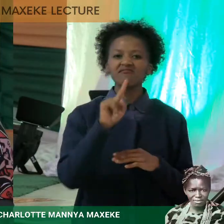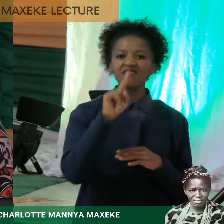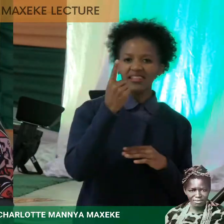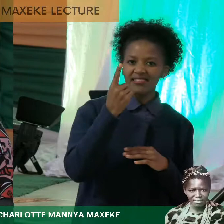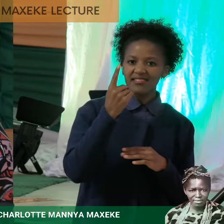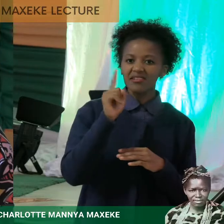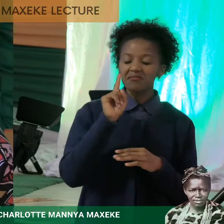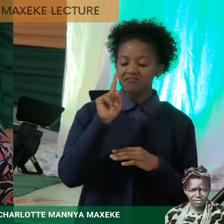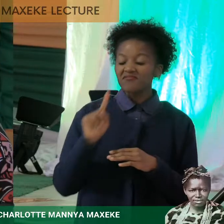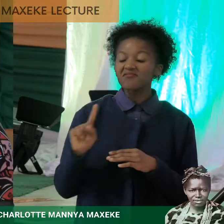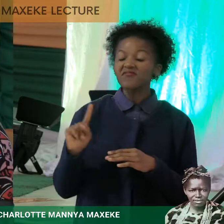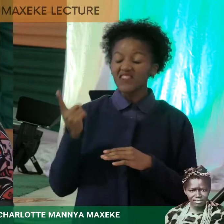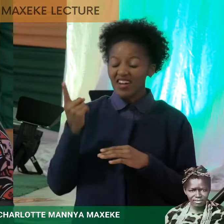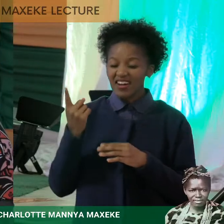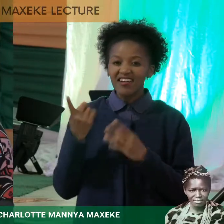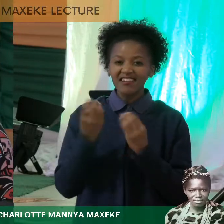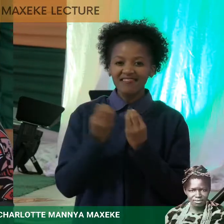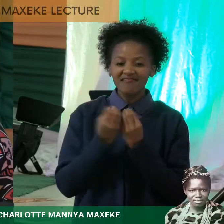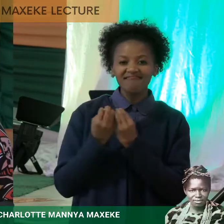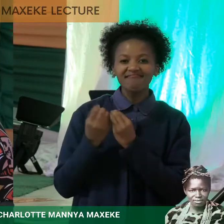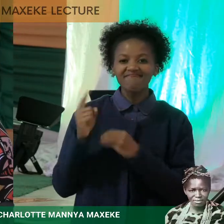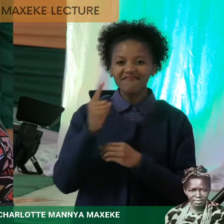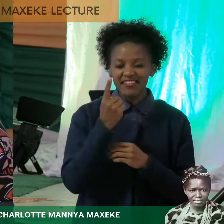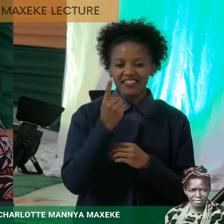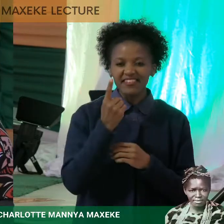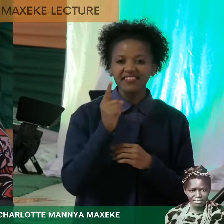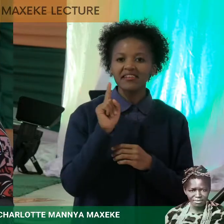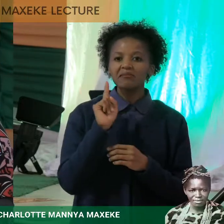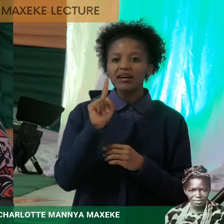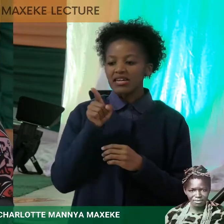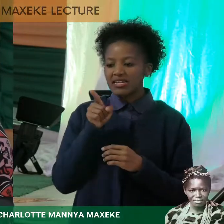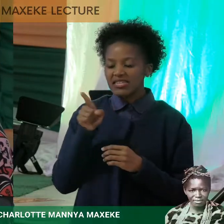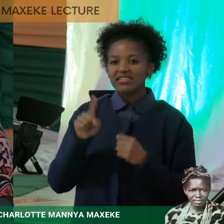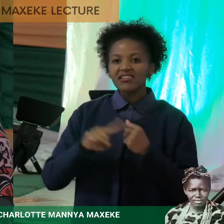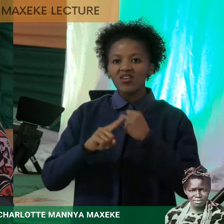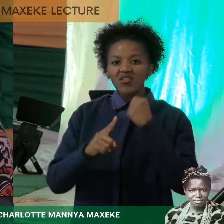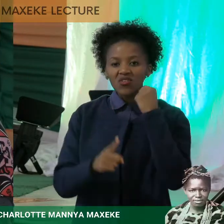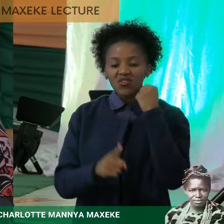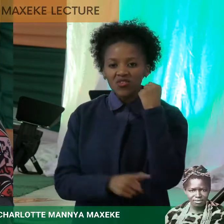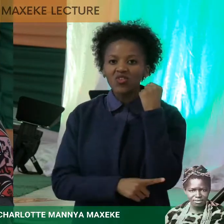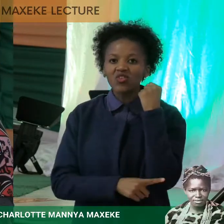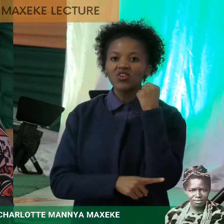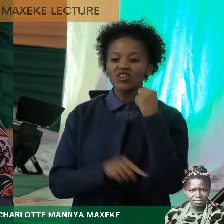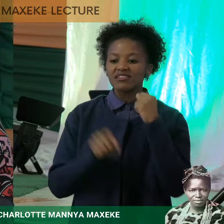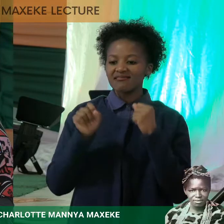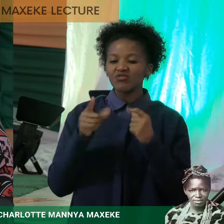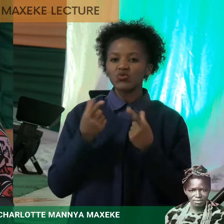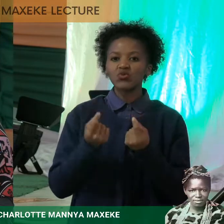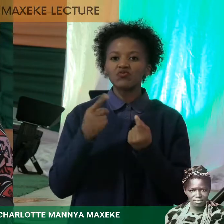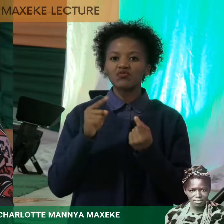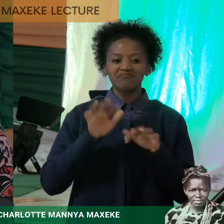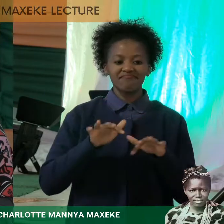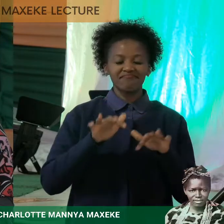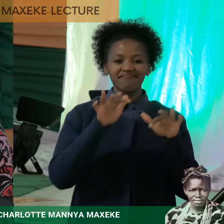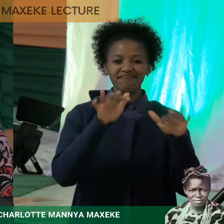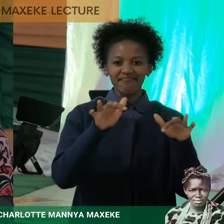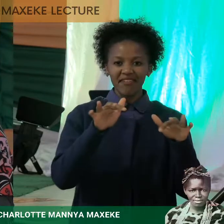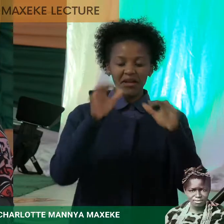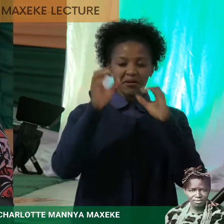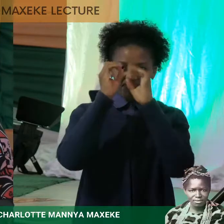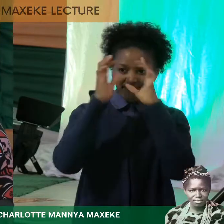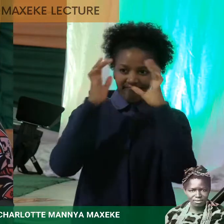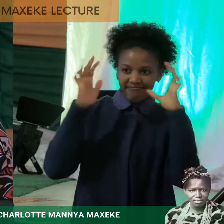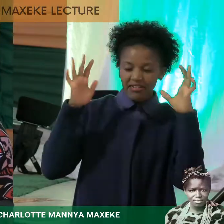but among the many firsts that should have a lasting impact in the public imagination, as we remember her and